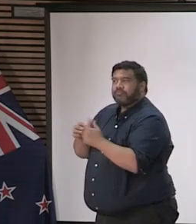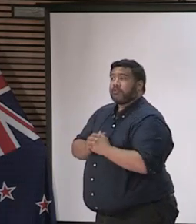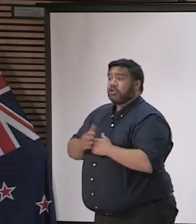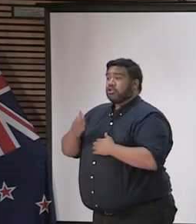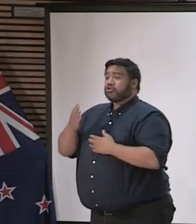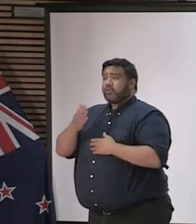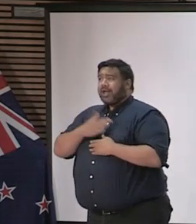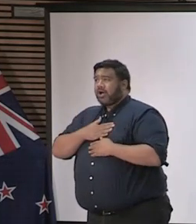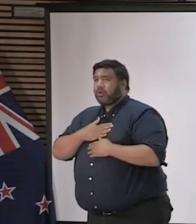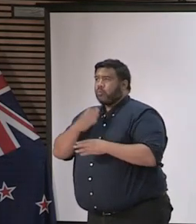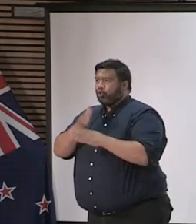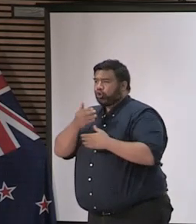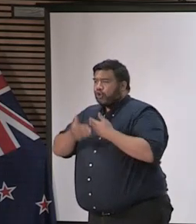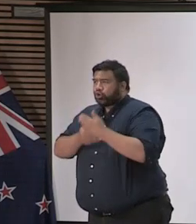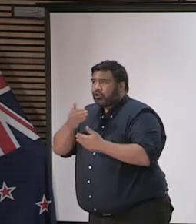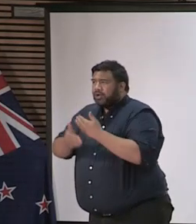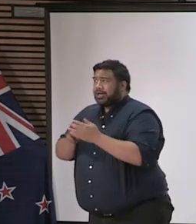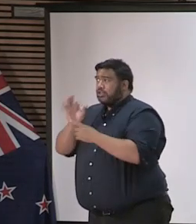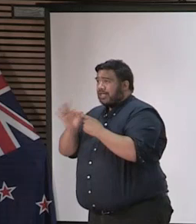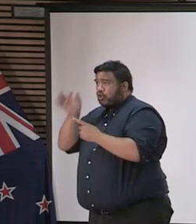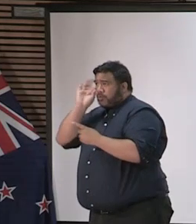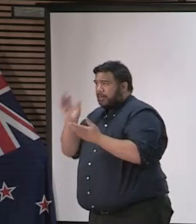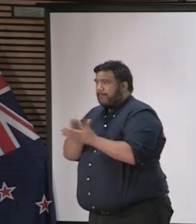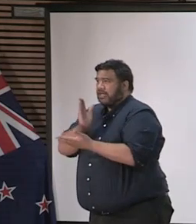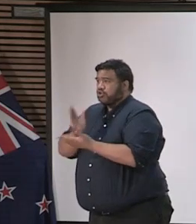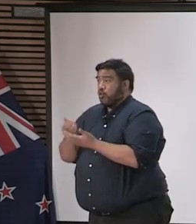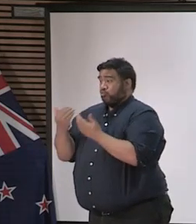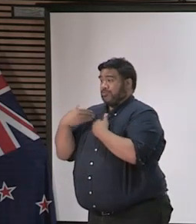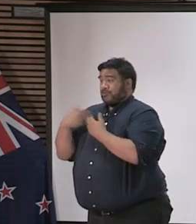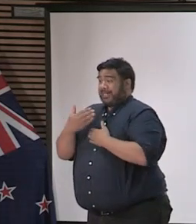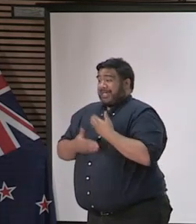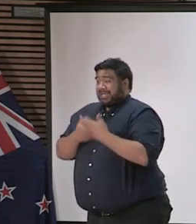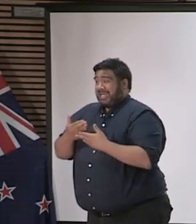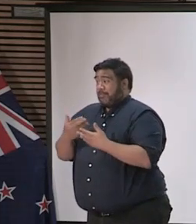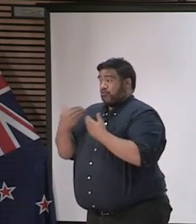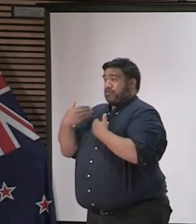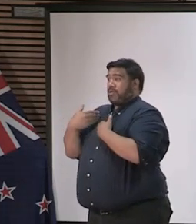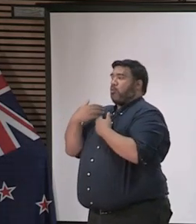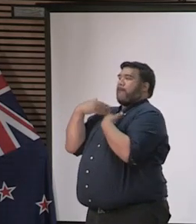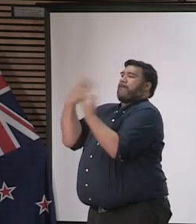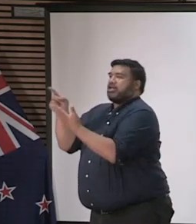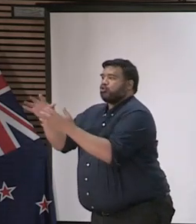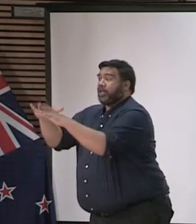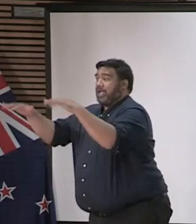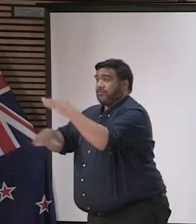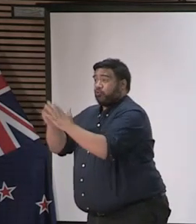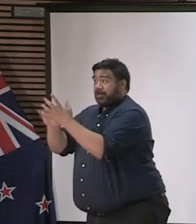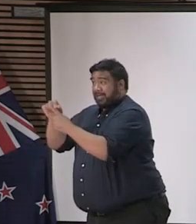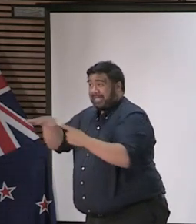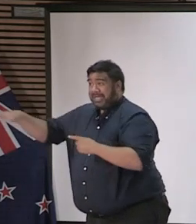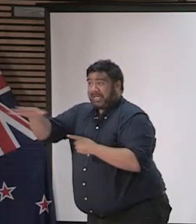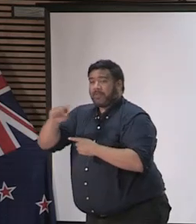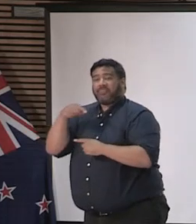accountability that you've seen delivered through the Select Committee, while that will shift back to the House, actually the committee, I think, could continue to have an ongoing